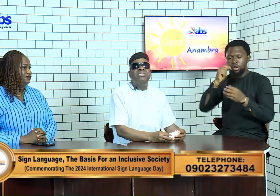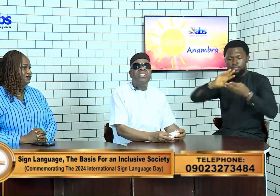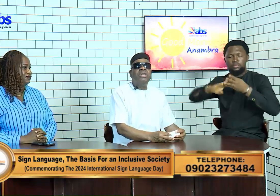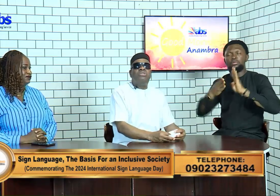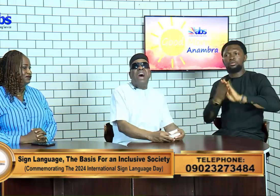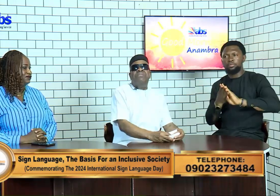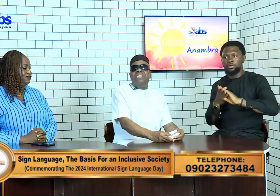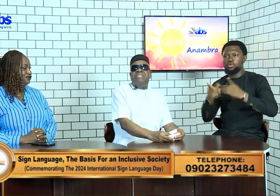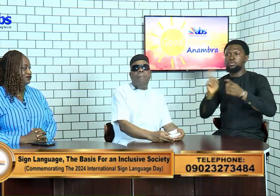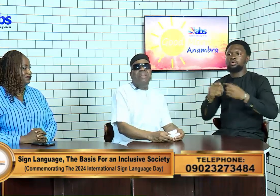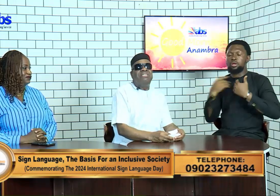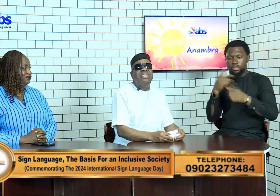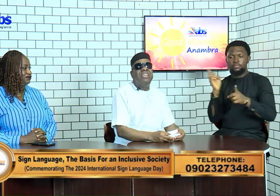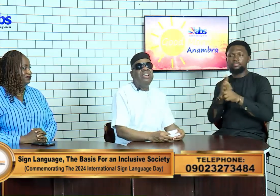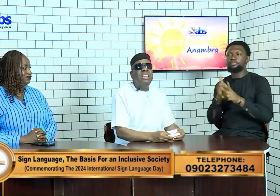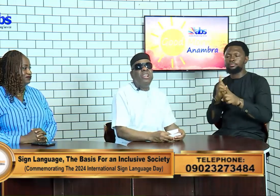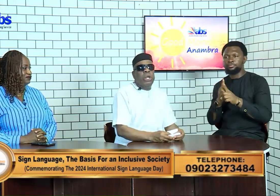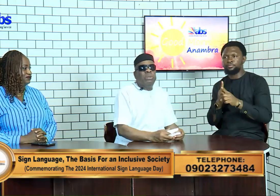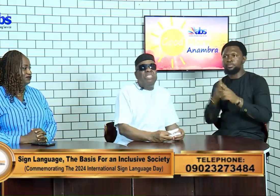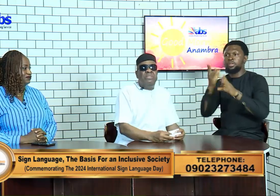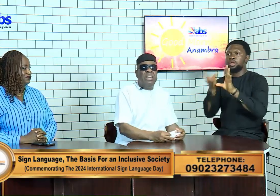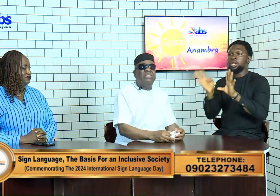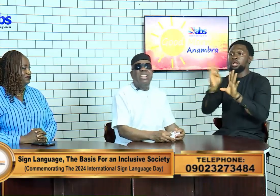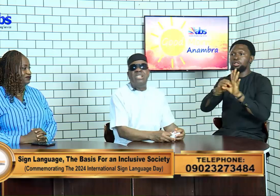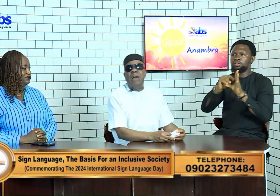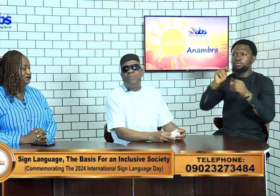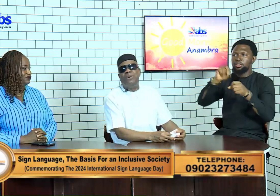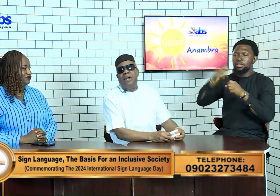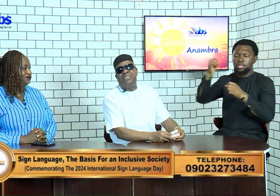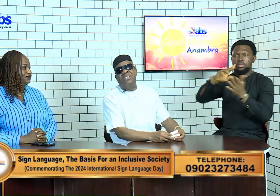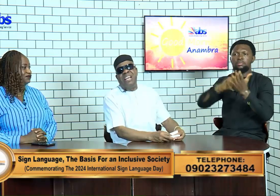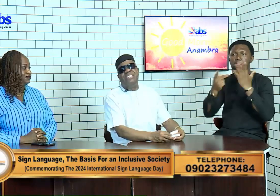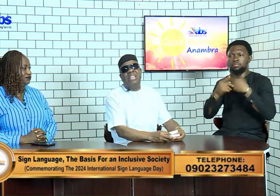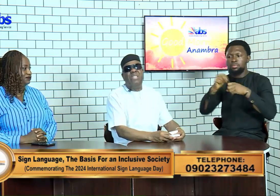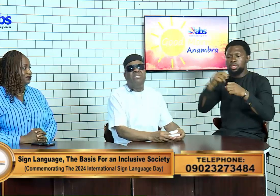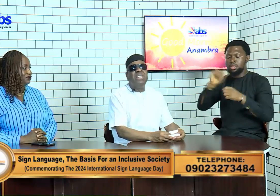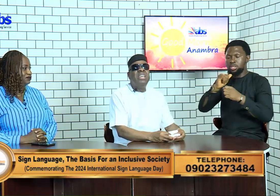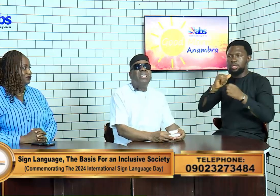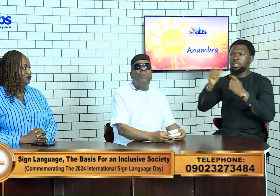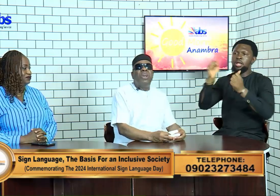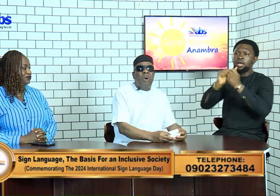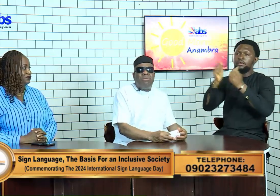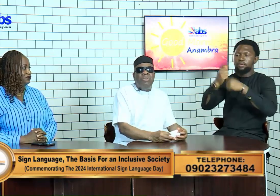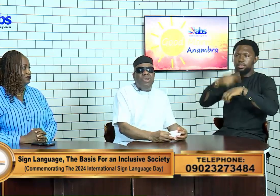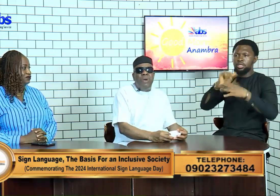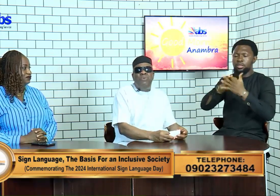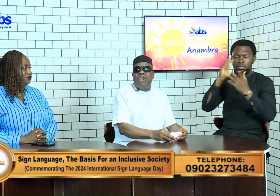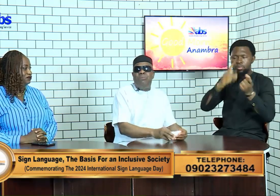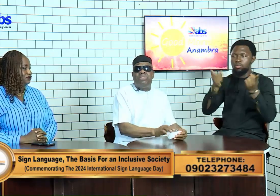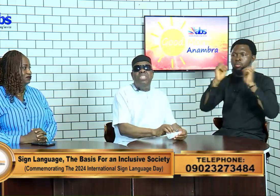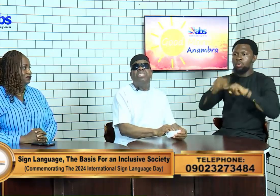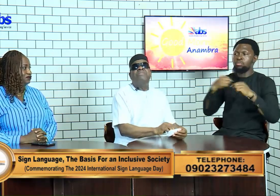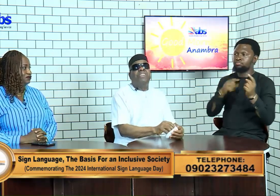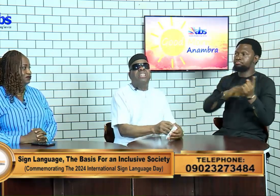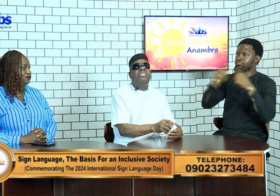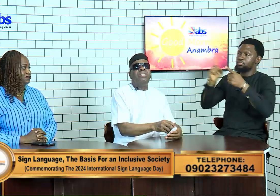community, to have disability inclusiveness in their programs, in their dealings. That when we come